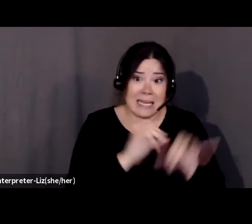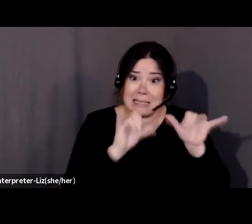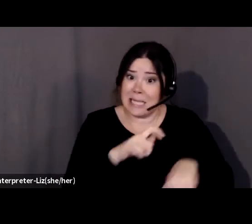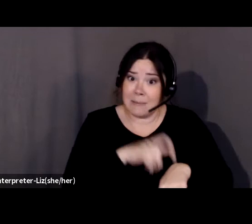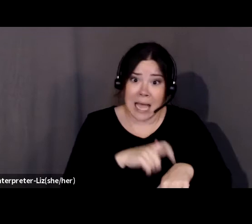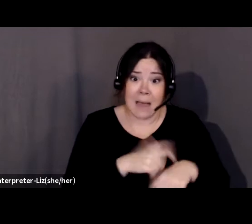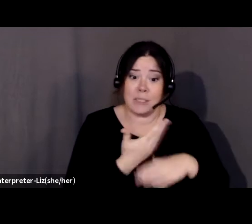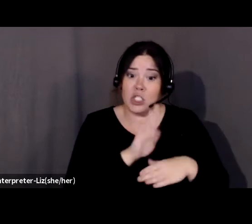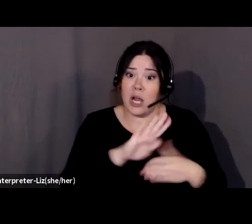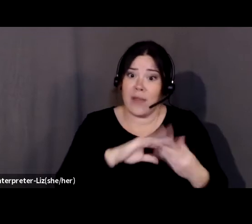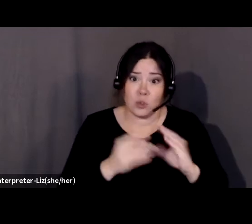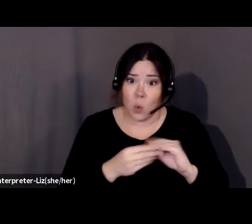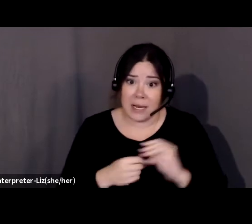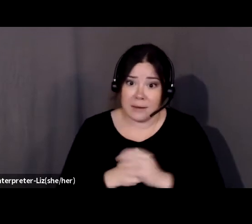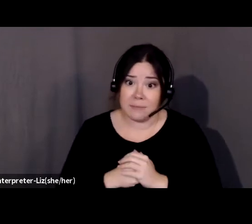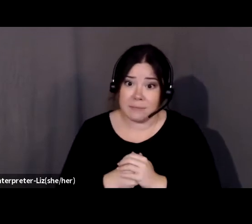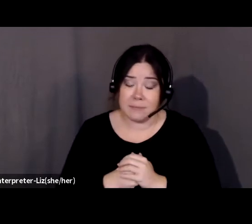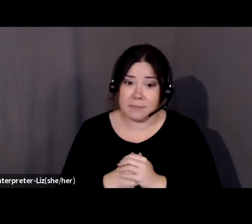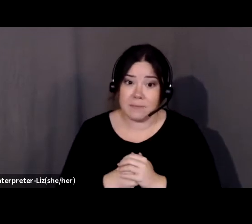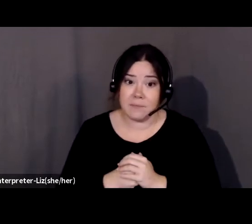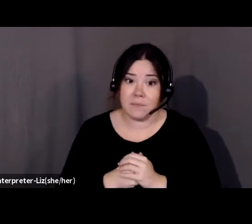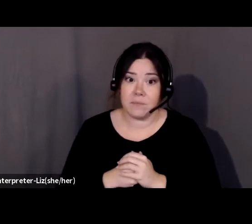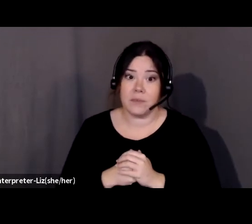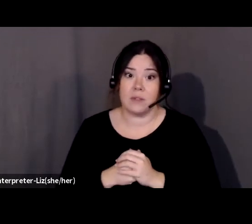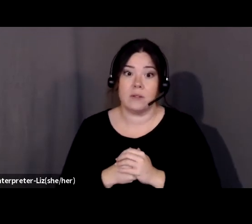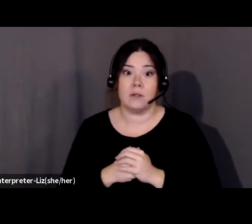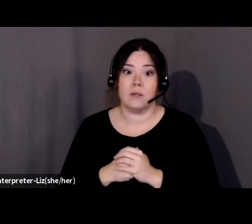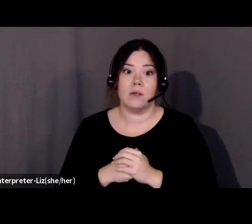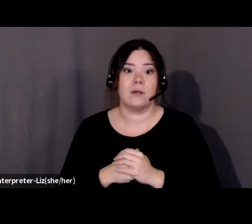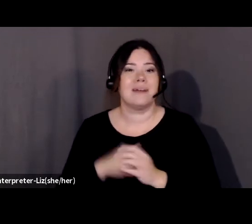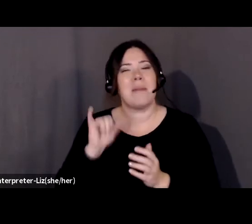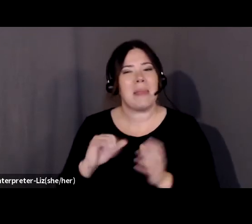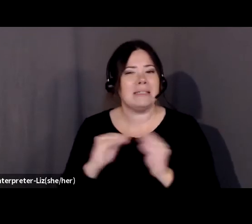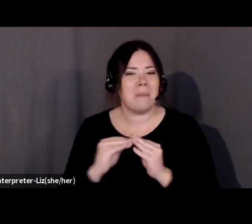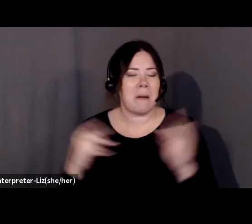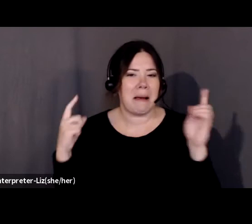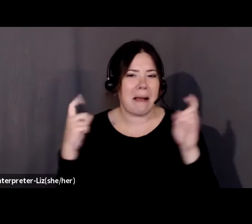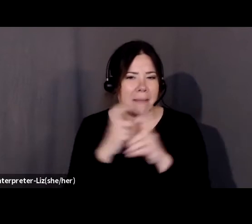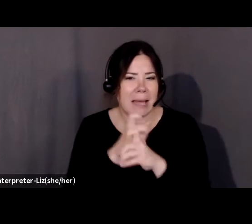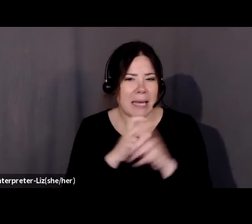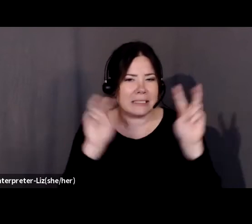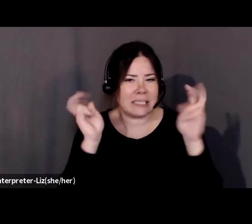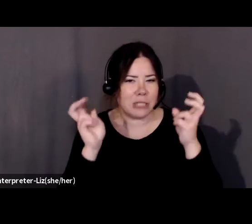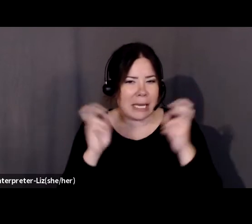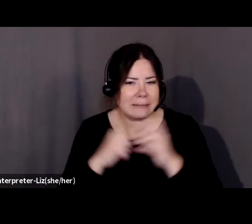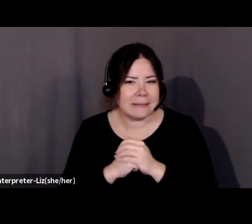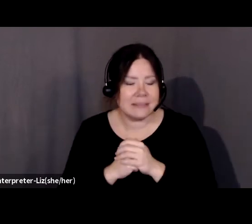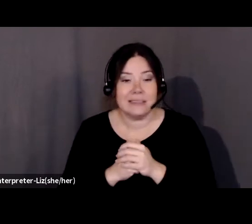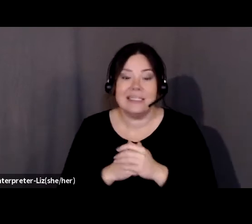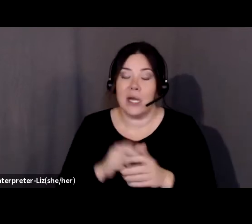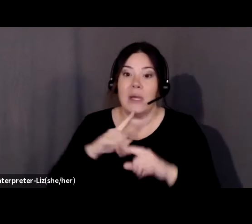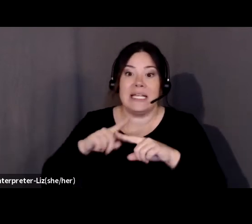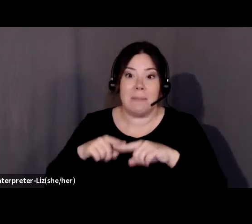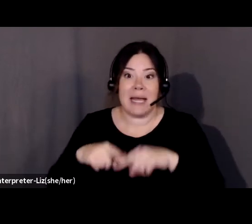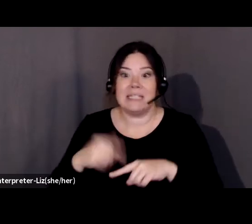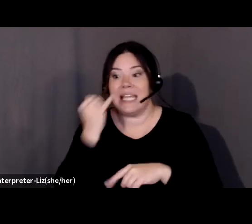share their story. But that's a more complicated subject. And again, it depends on, if you're doing